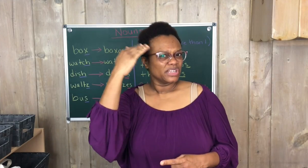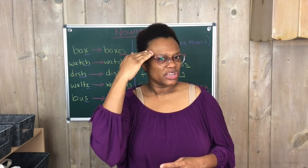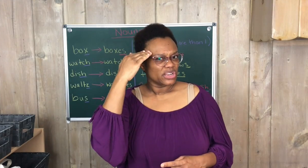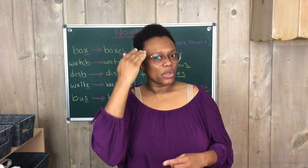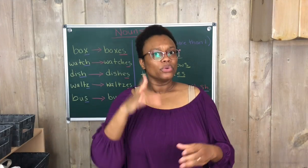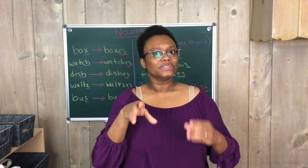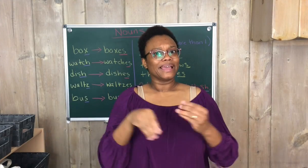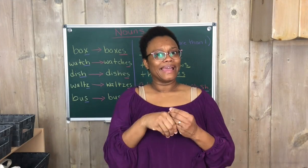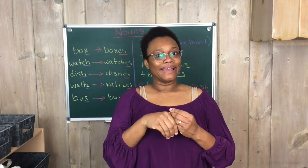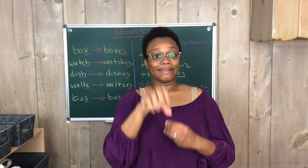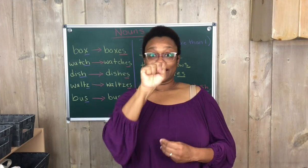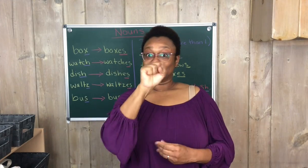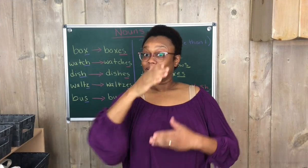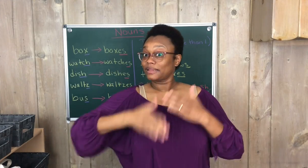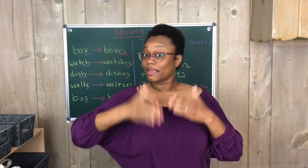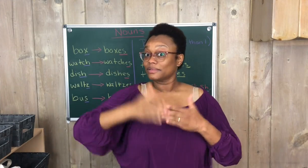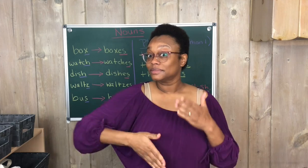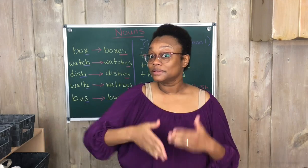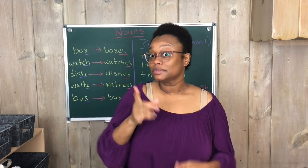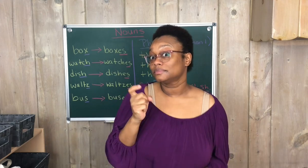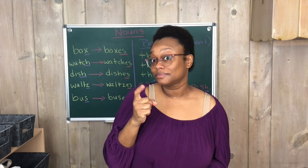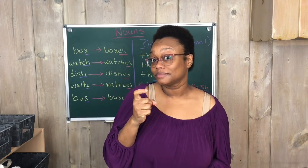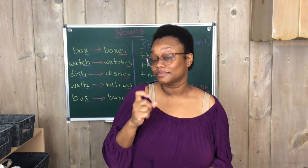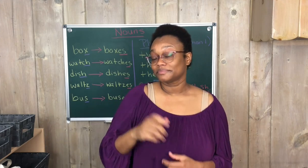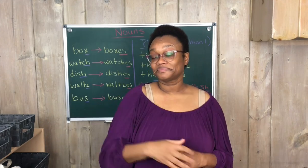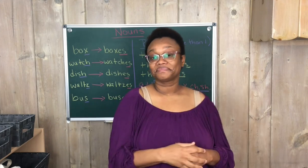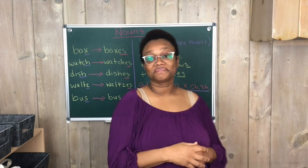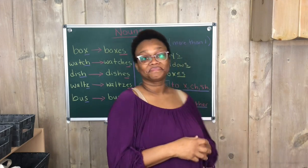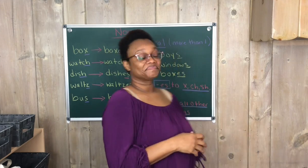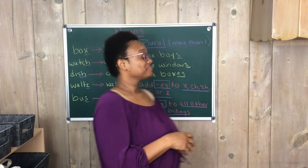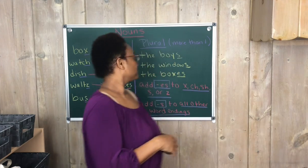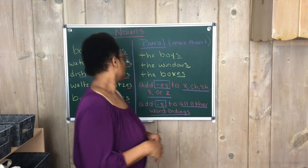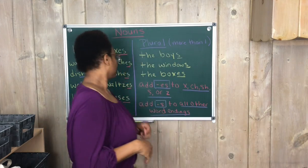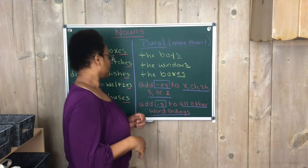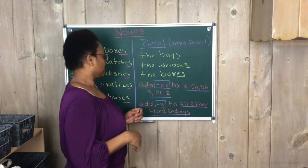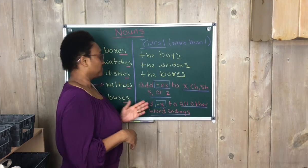So when do we know when to add an S at the end?